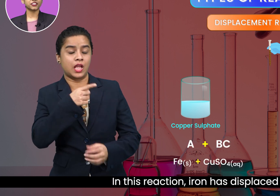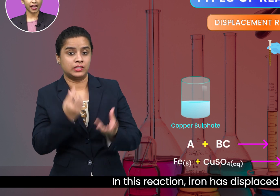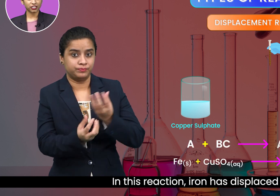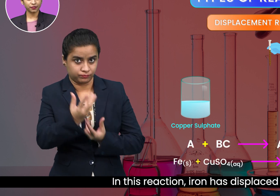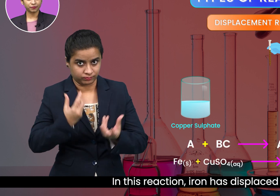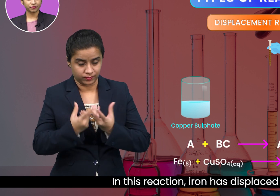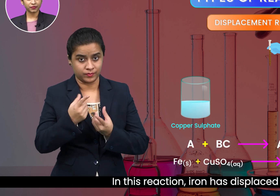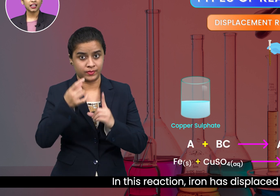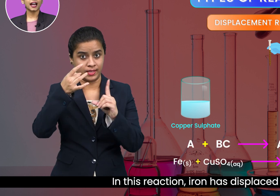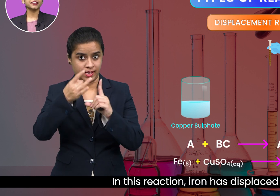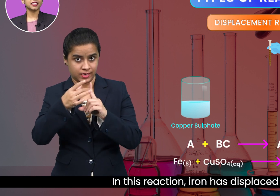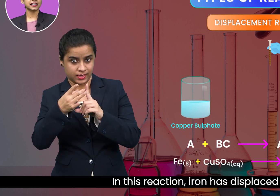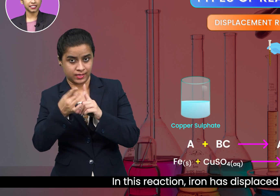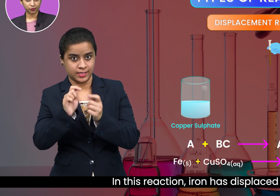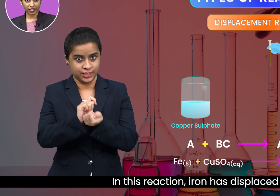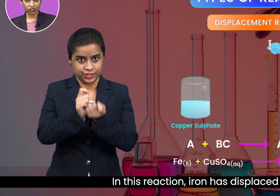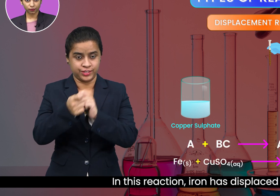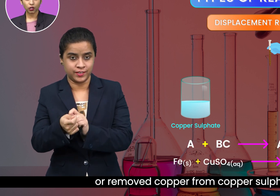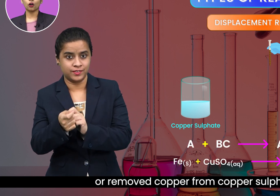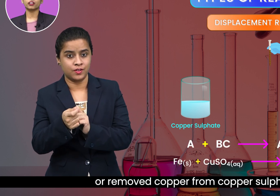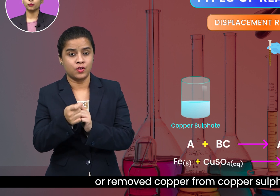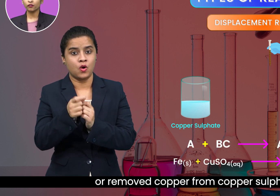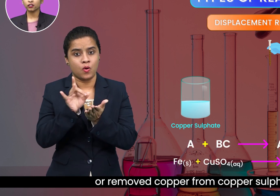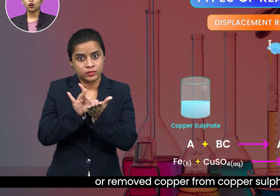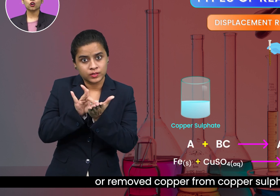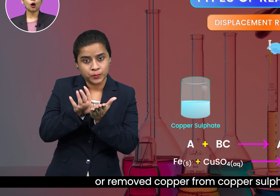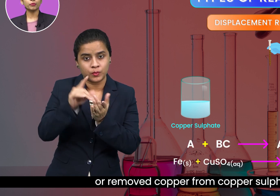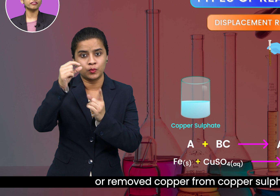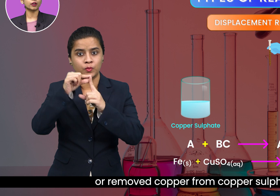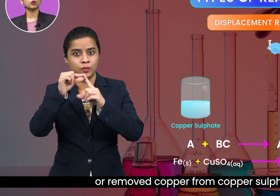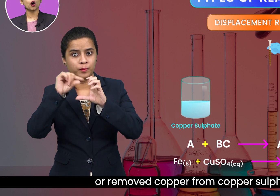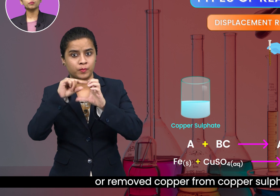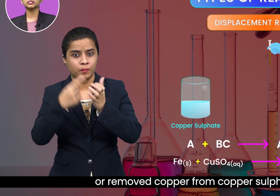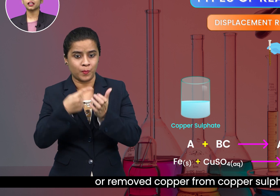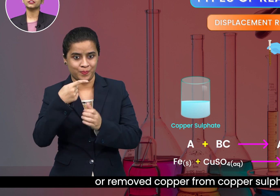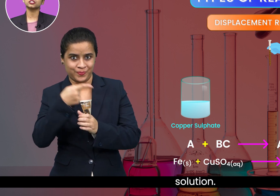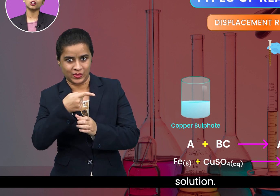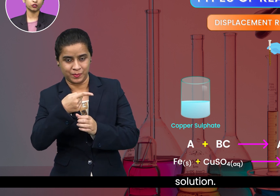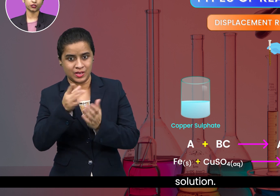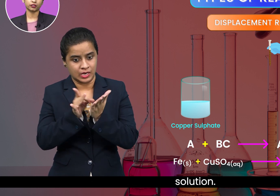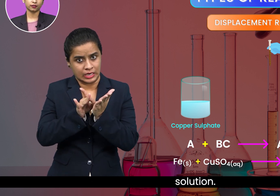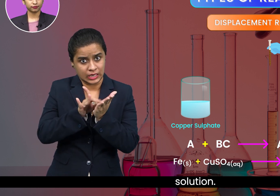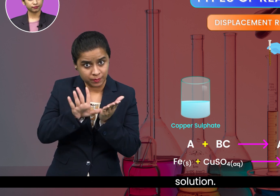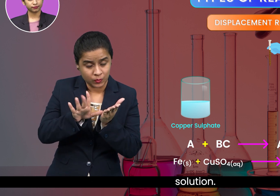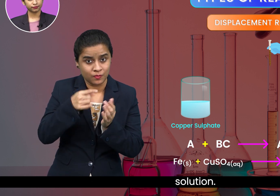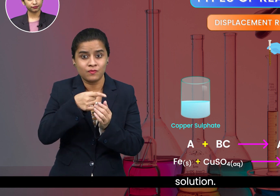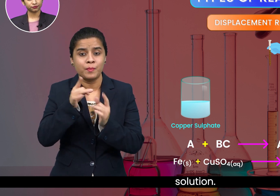In this reaction, iron has displaced or removed copper from copper sulfate solution.